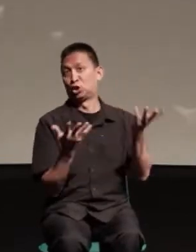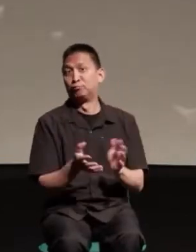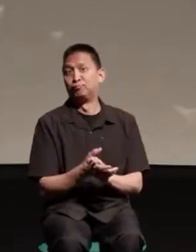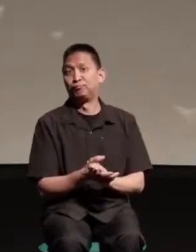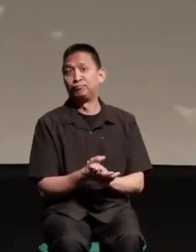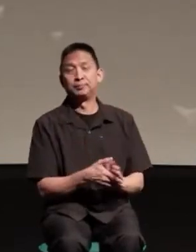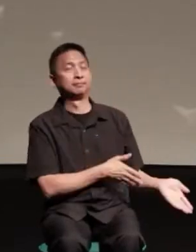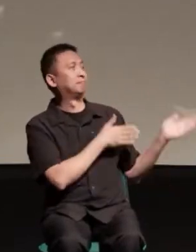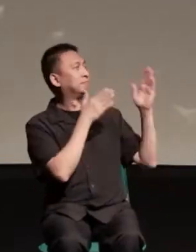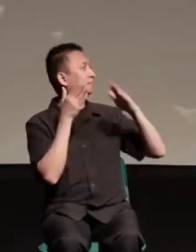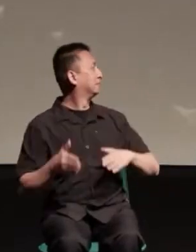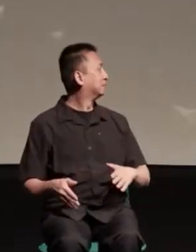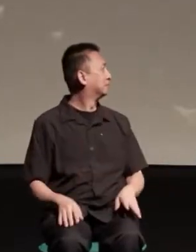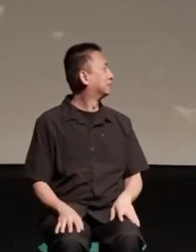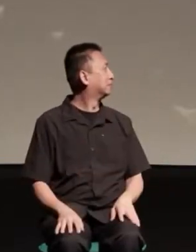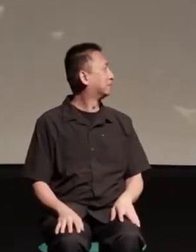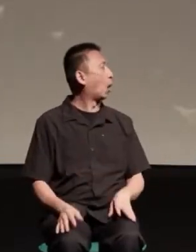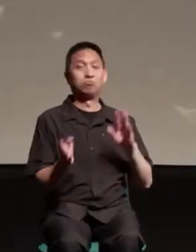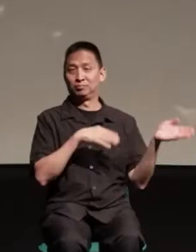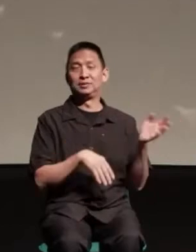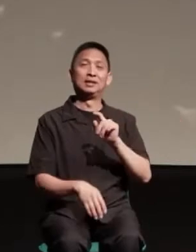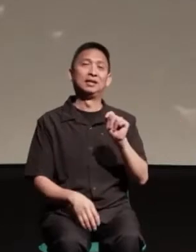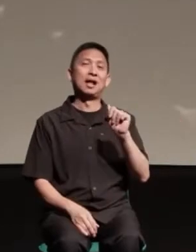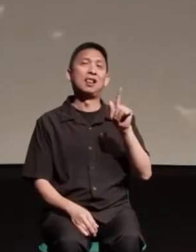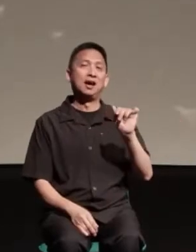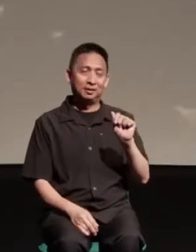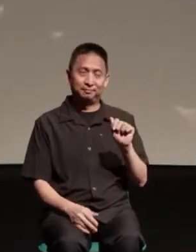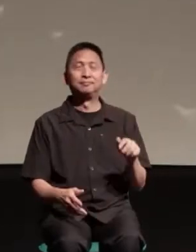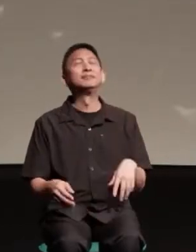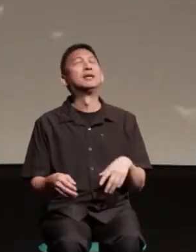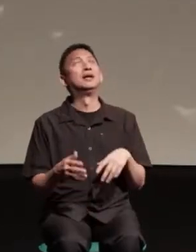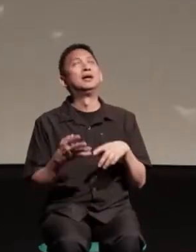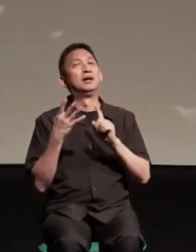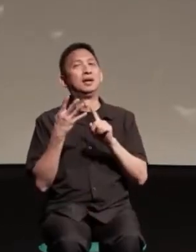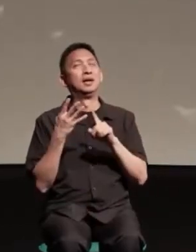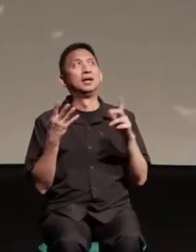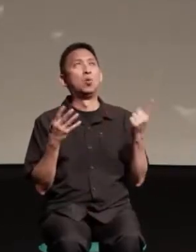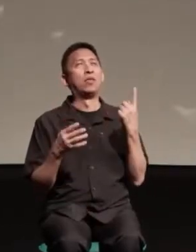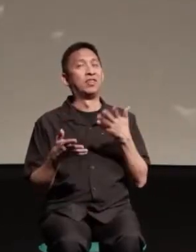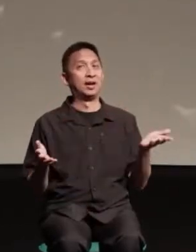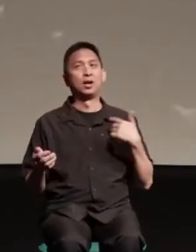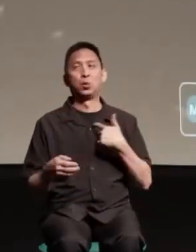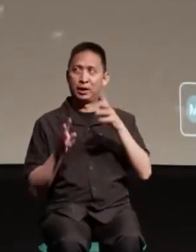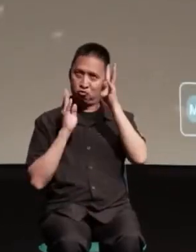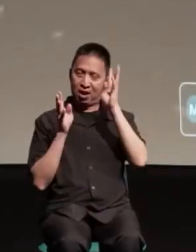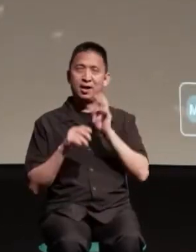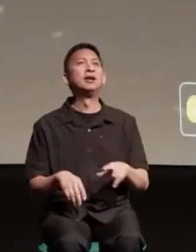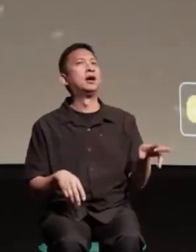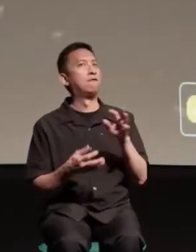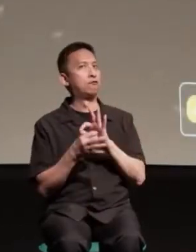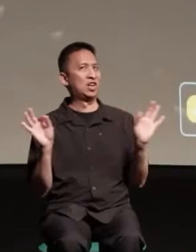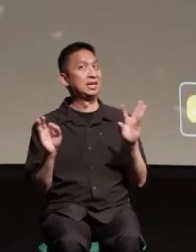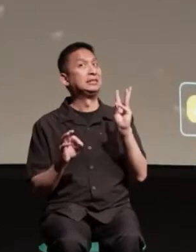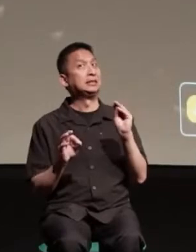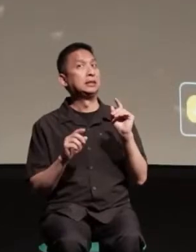I don't want to plug something I worked on, but related to that, we did create a free 60-minute online course that